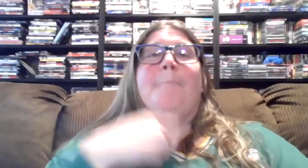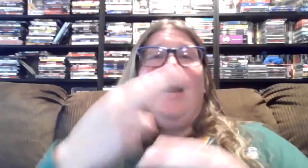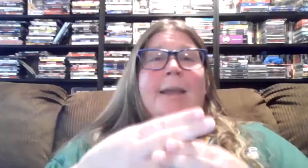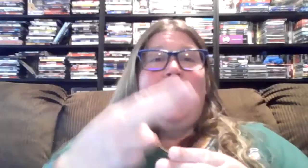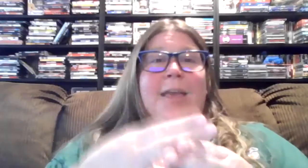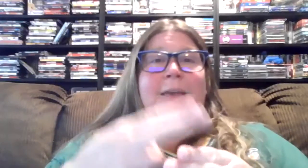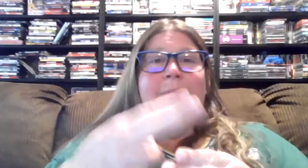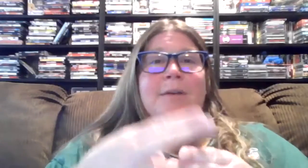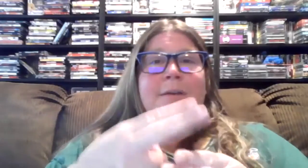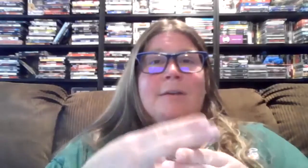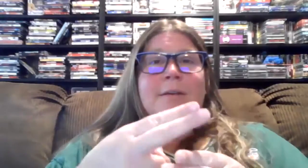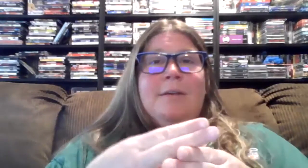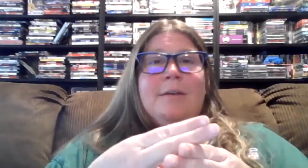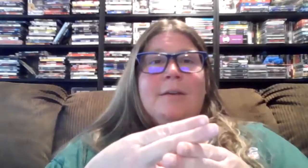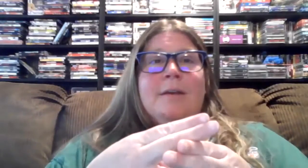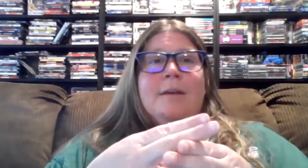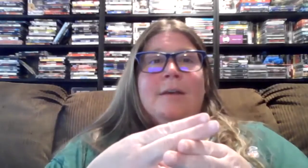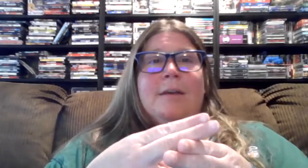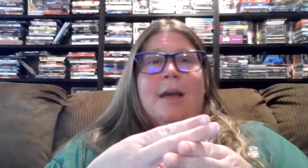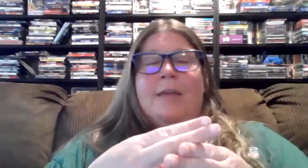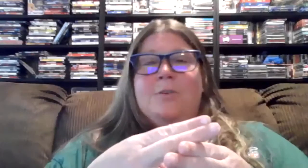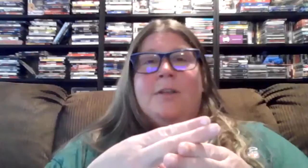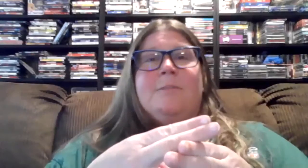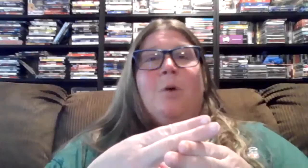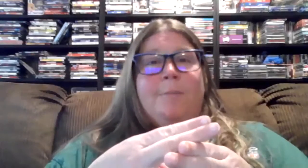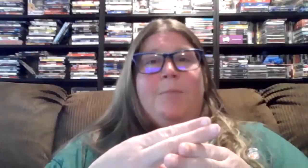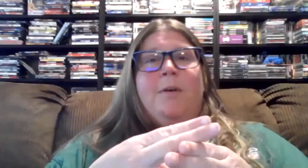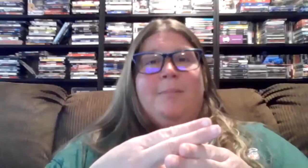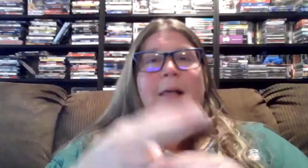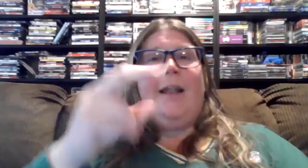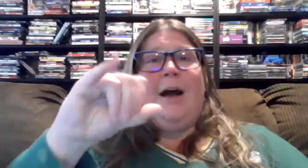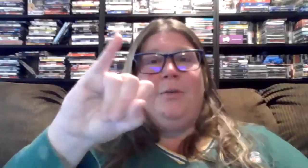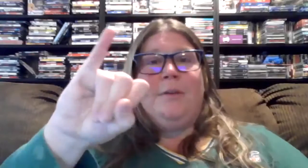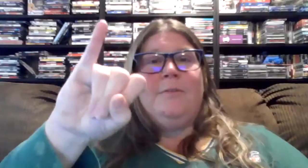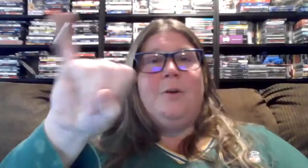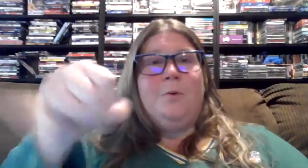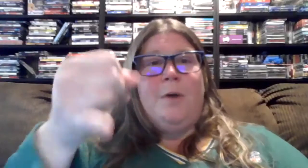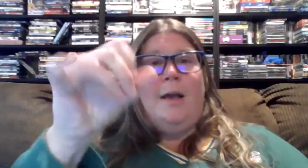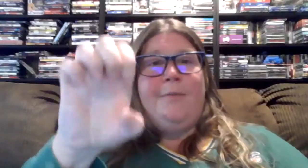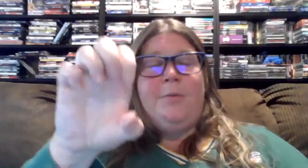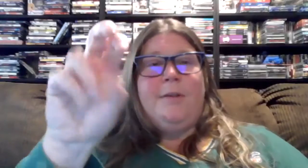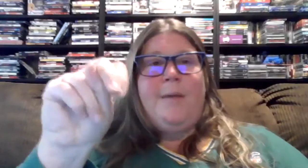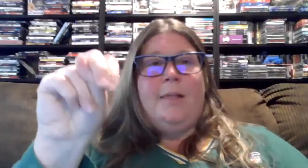My name. And then you can, most people will spell it out. So if you want to spell it